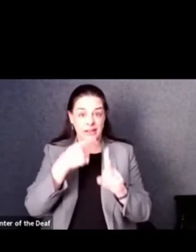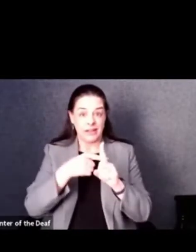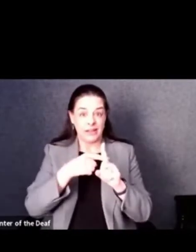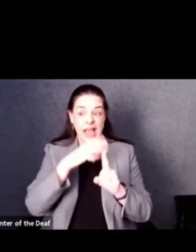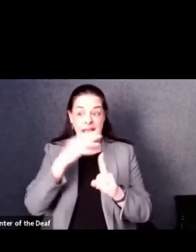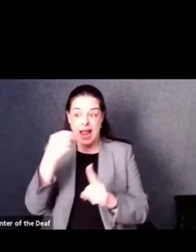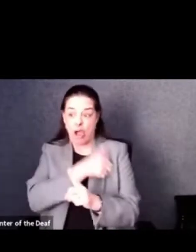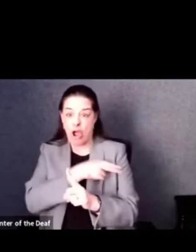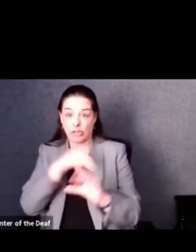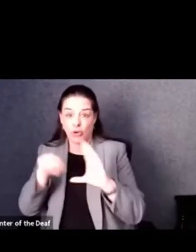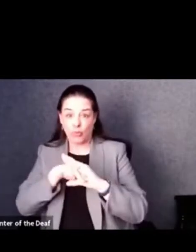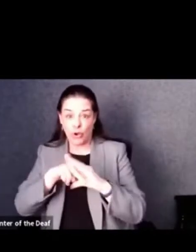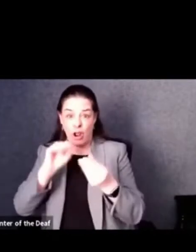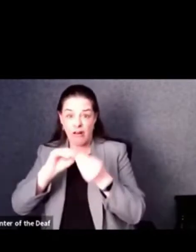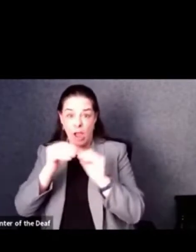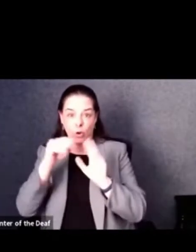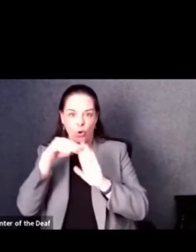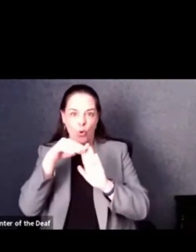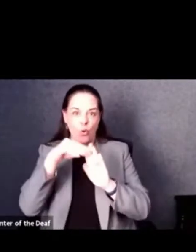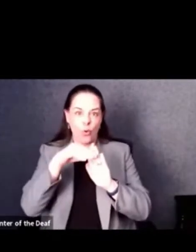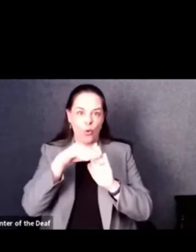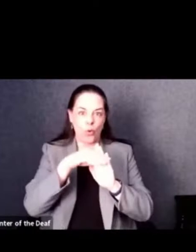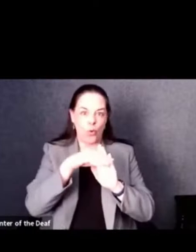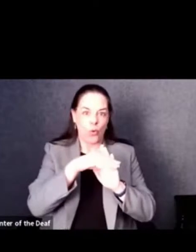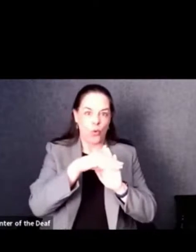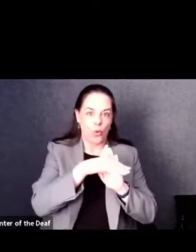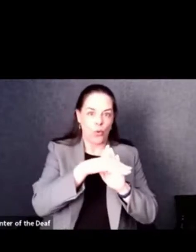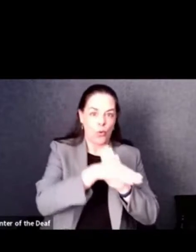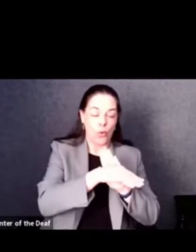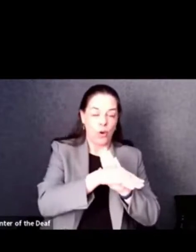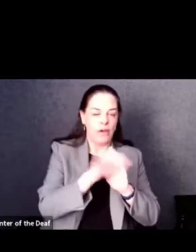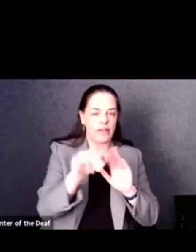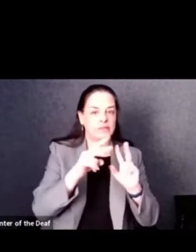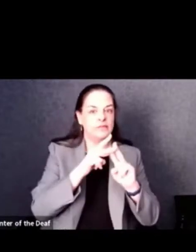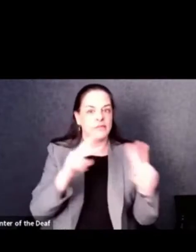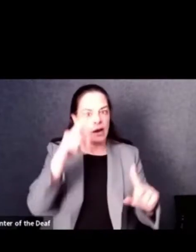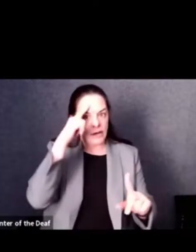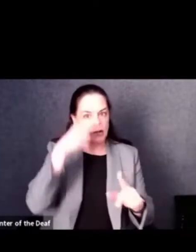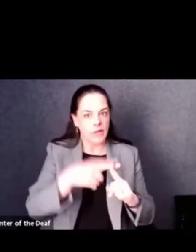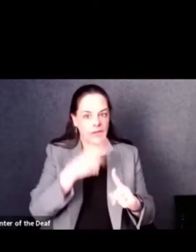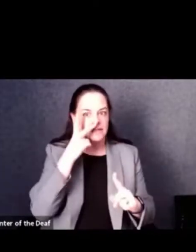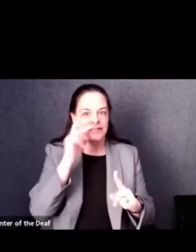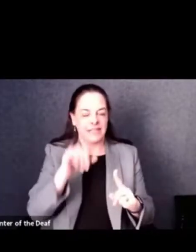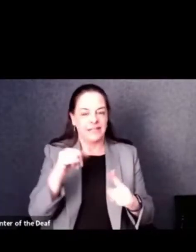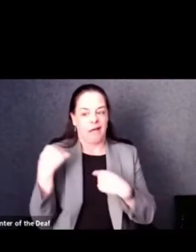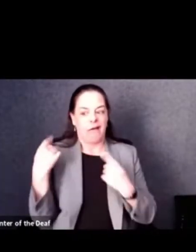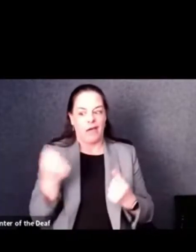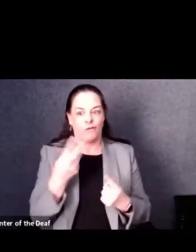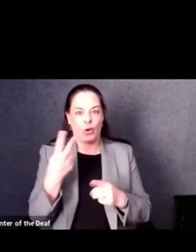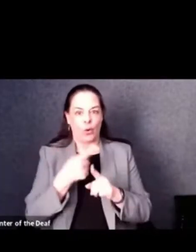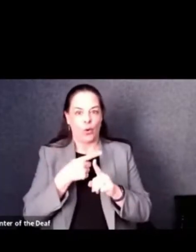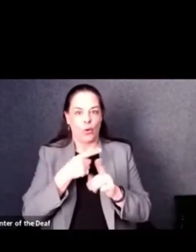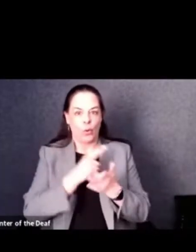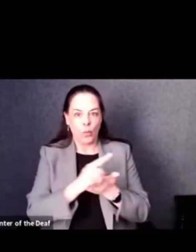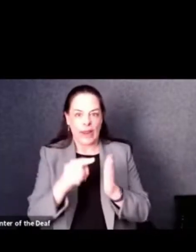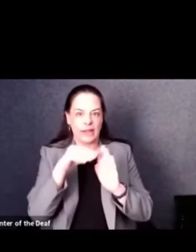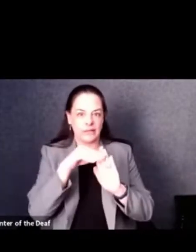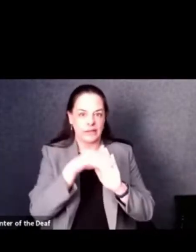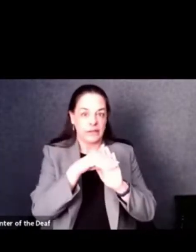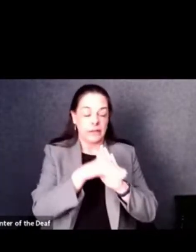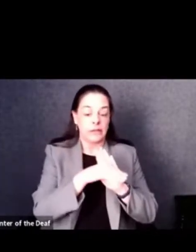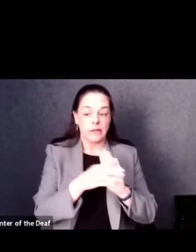hospitalizations. These numbers over recent weeks are very encouraging to see. Back in December, we were